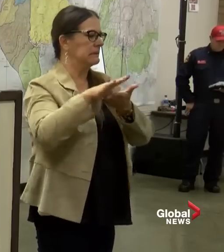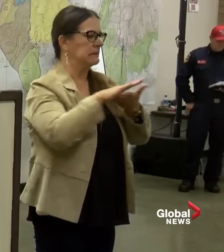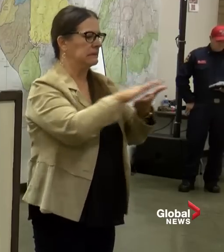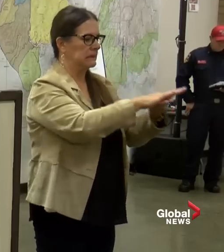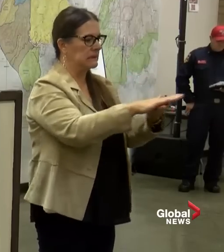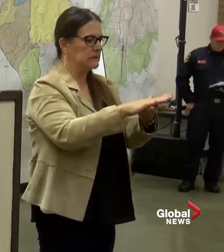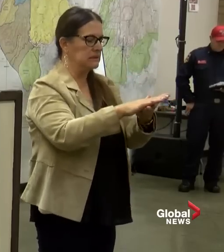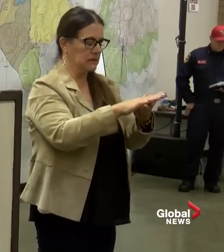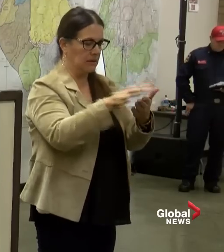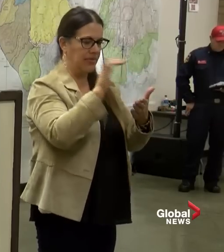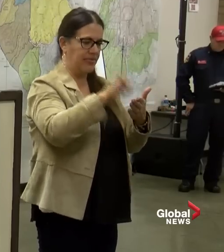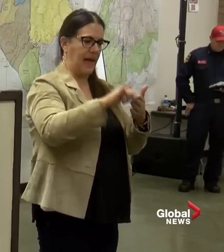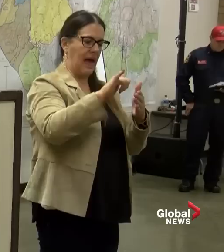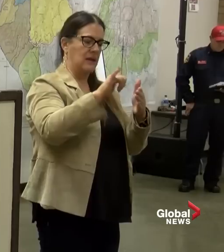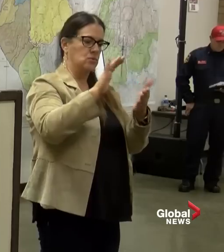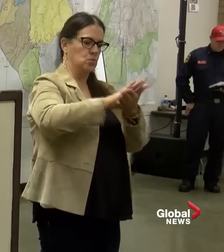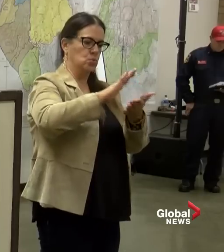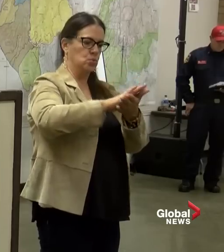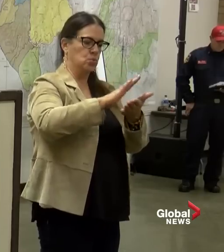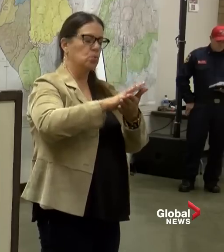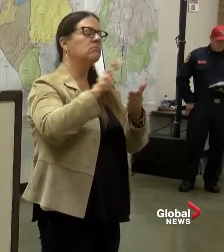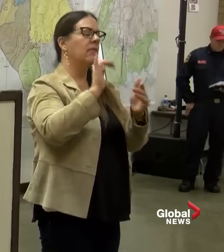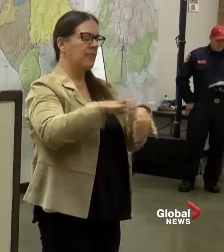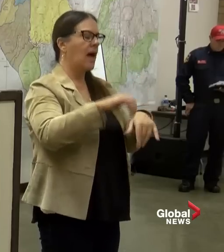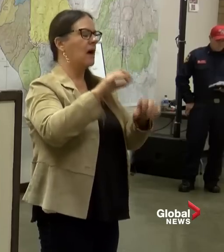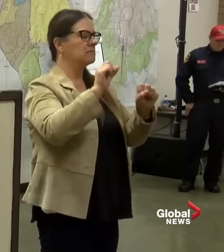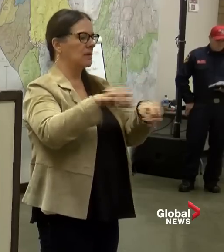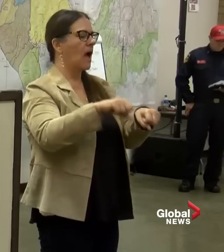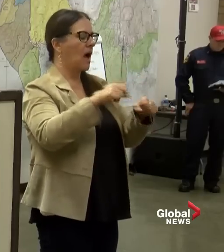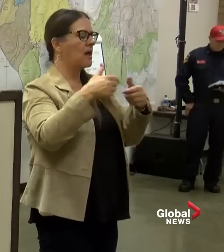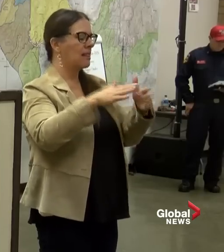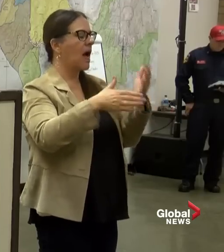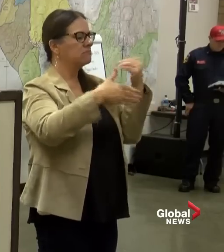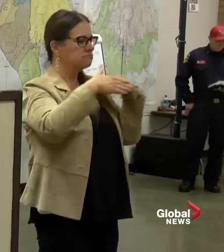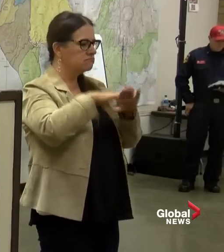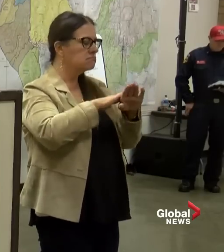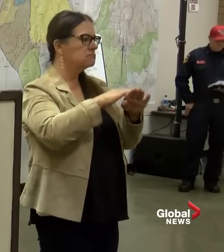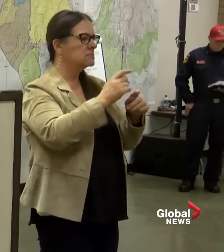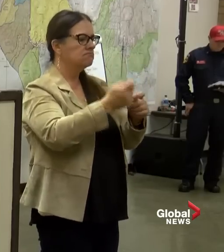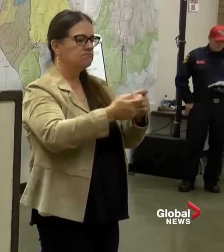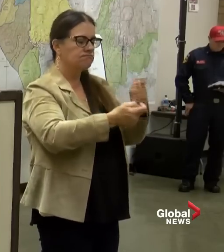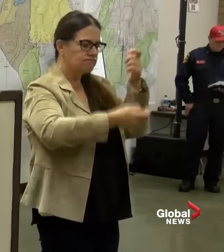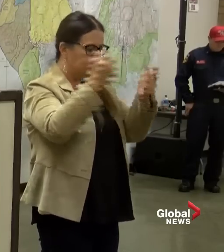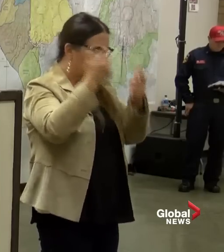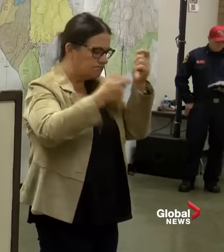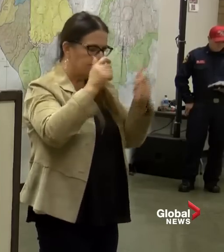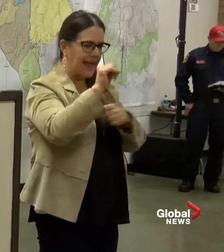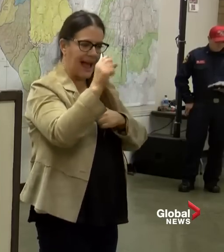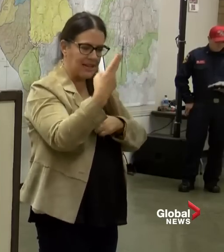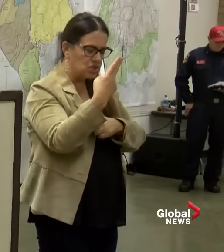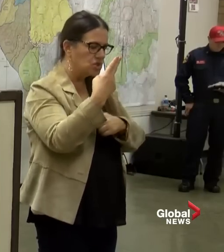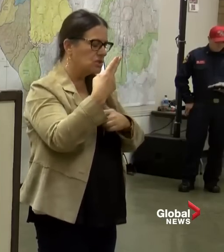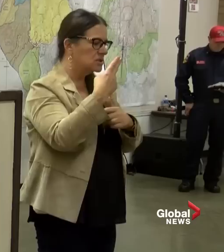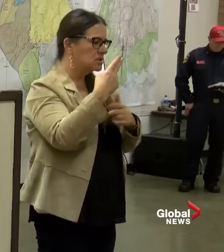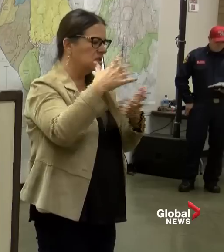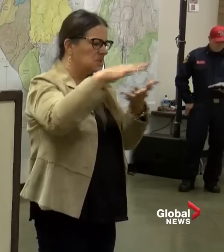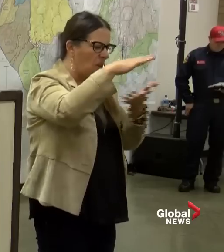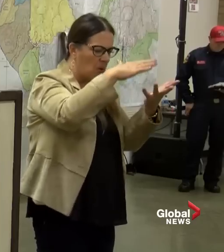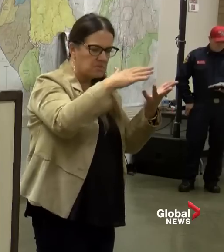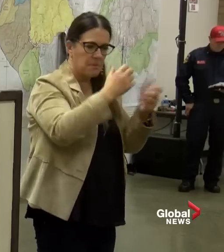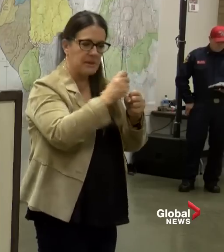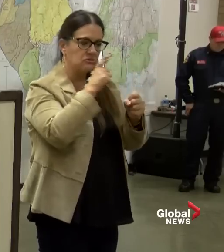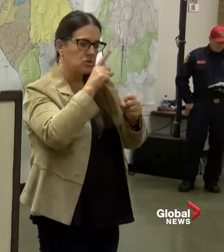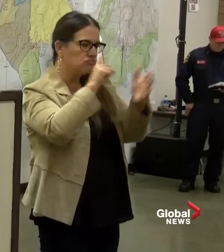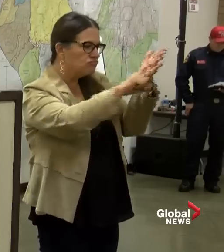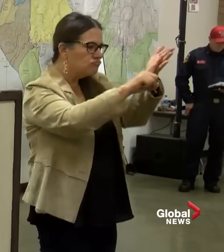be reopened to remove smoke and ash and to ensure that each building is safe for the return